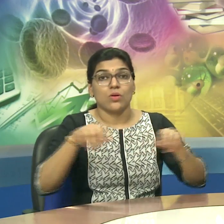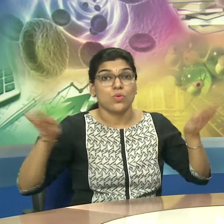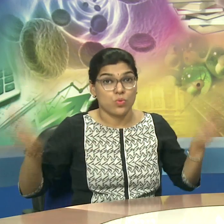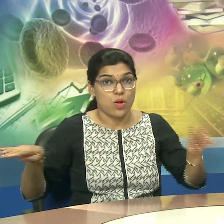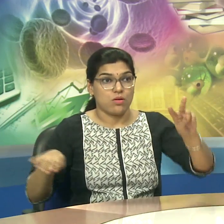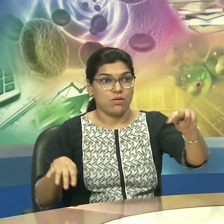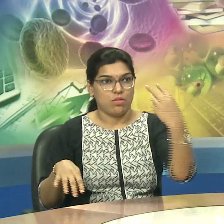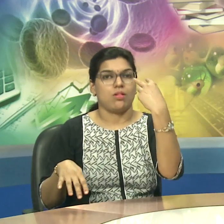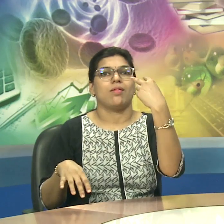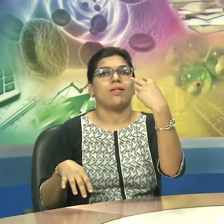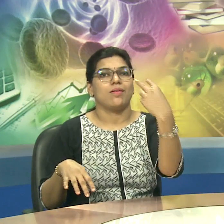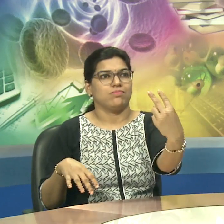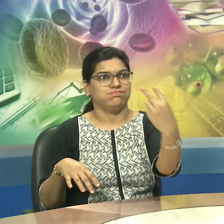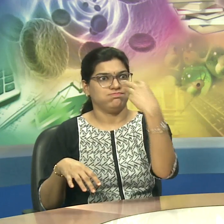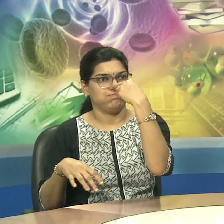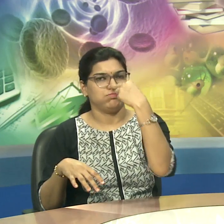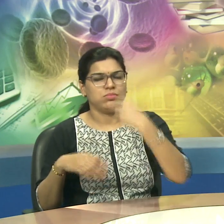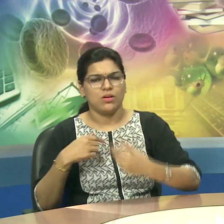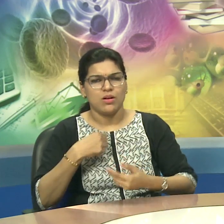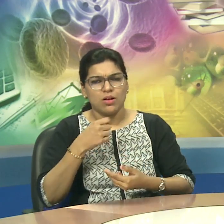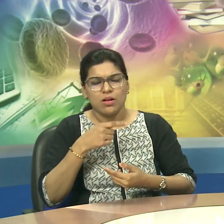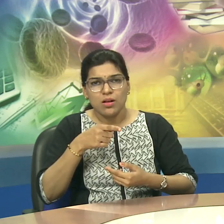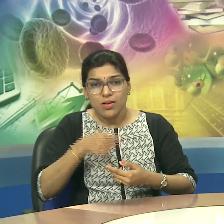I unselfishly gave the parrot half of my mango,